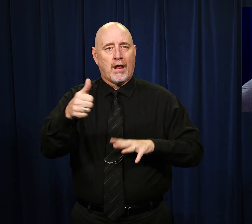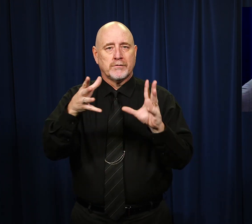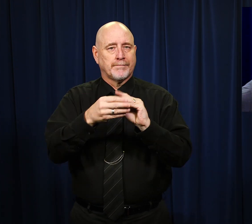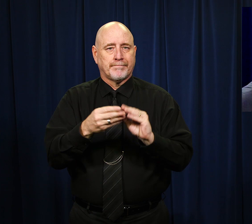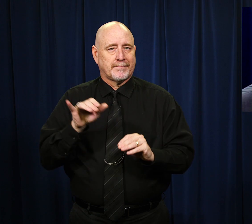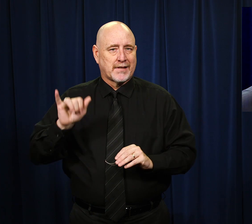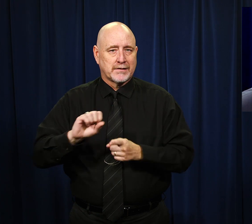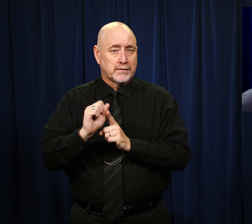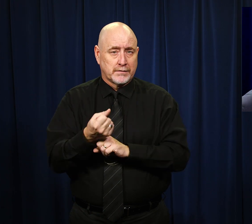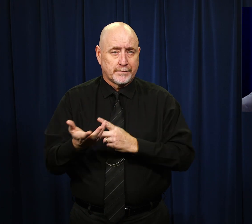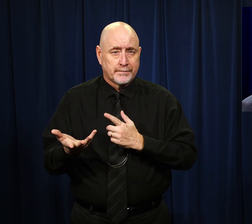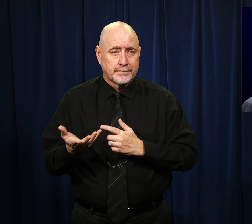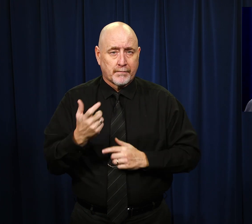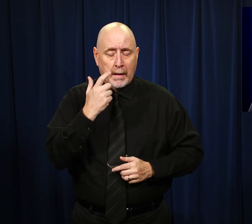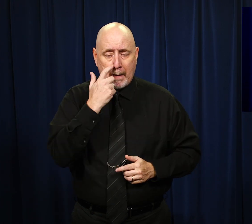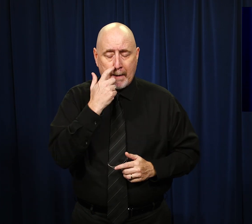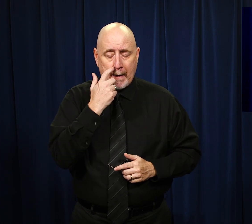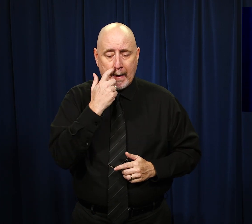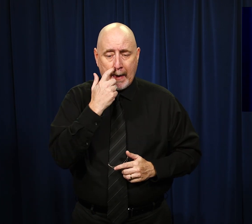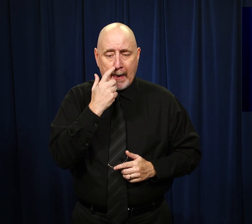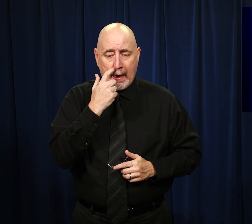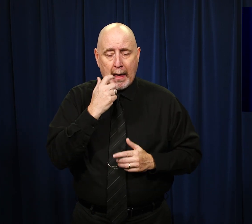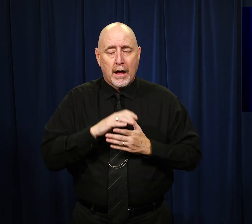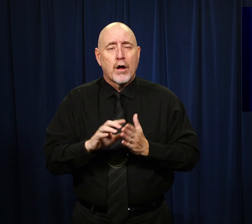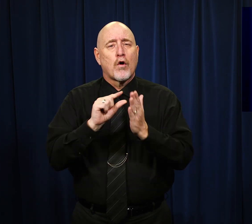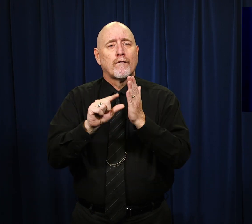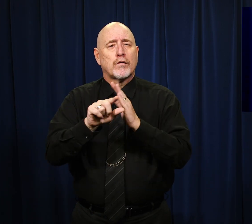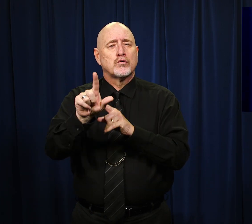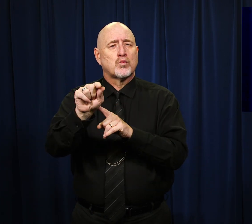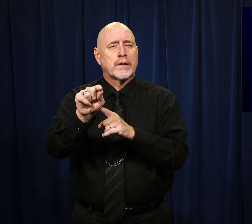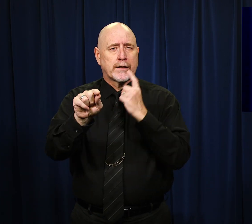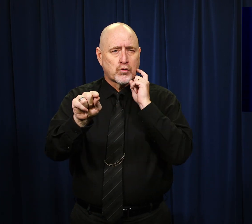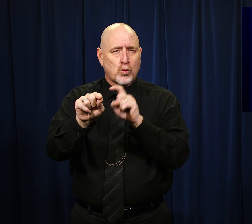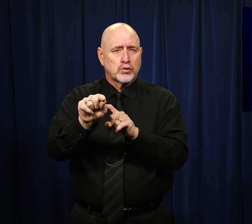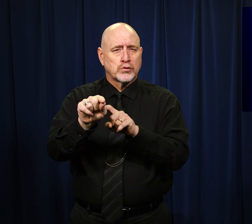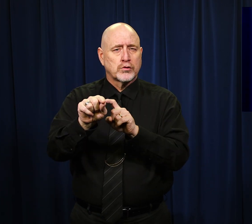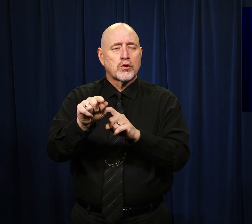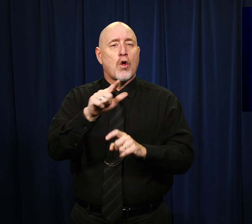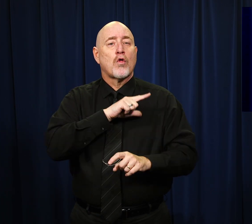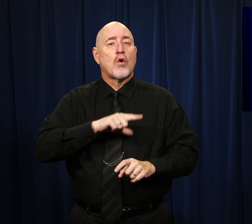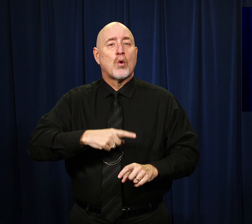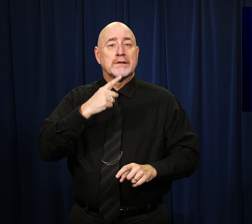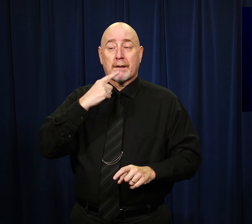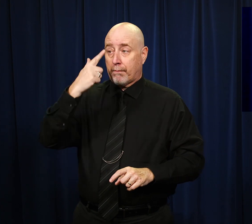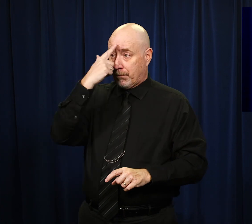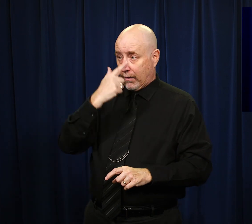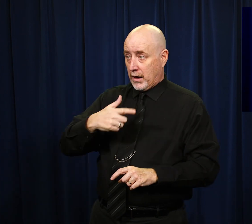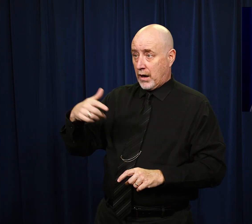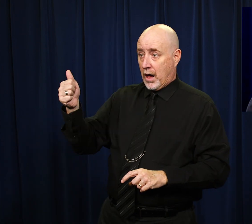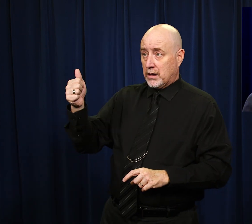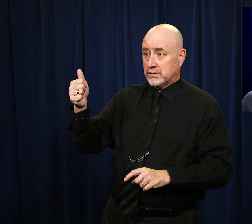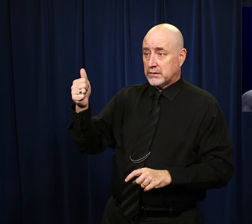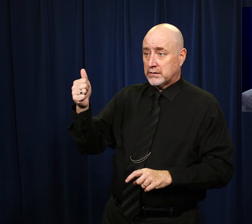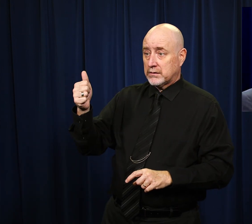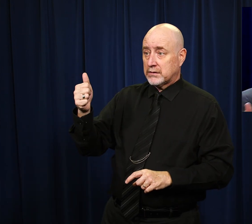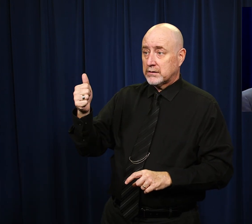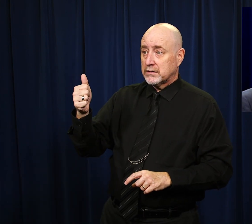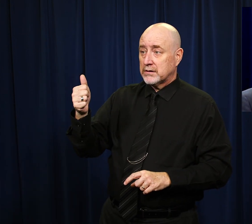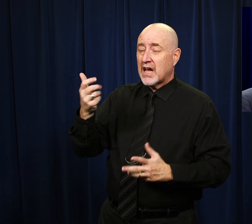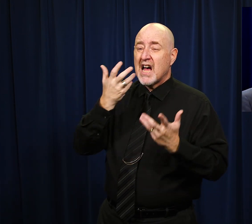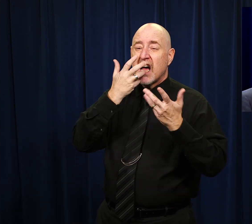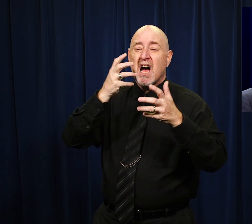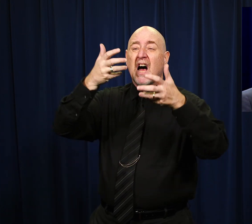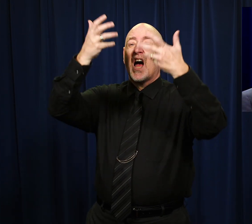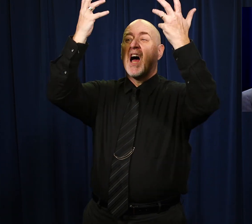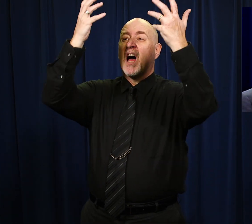on the situation. You notice in verse 20, "And the Lord said, because the outcry against